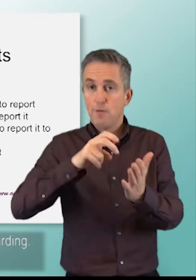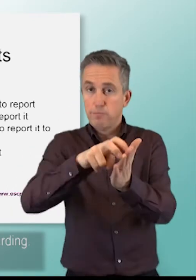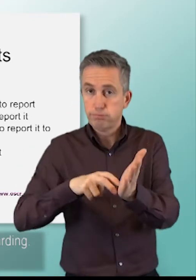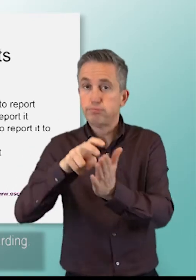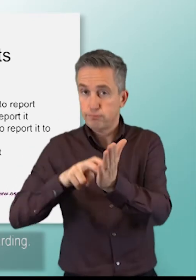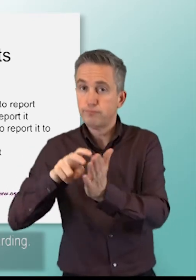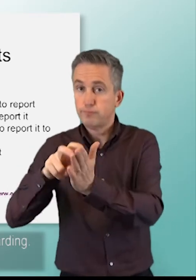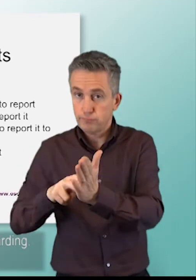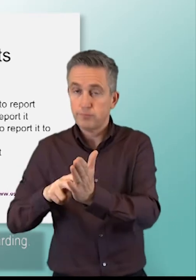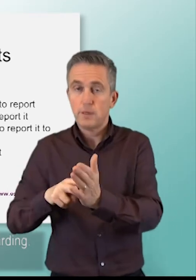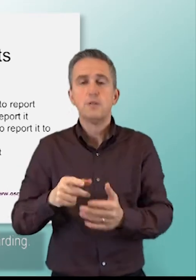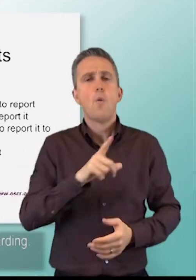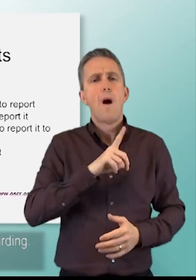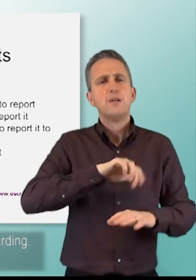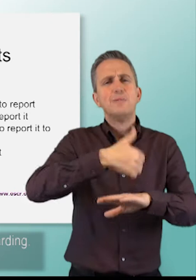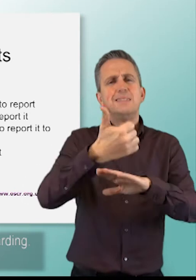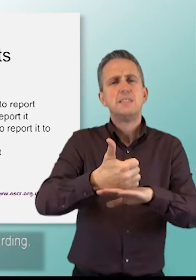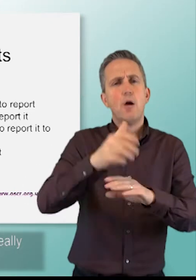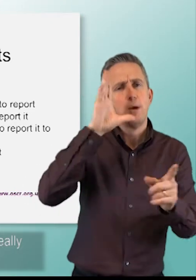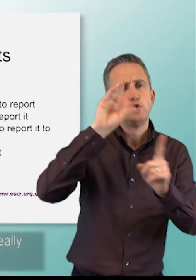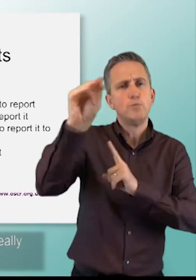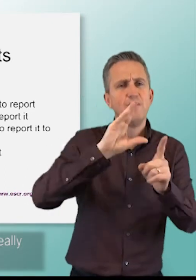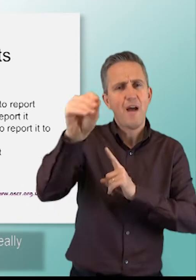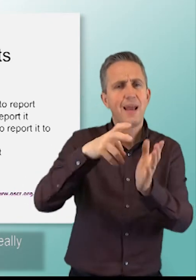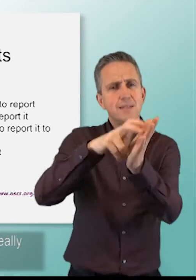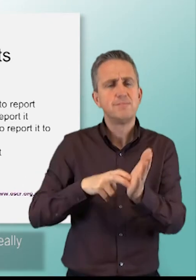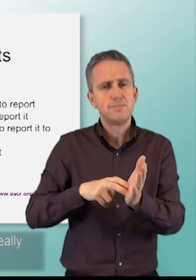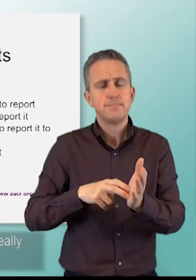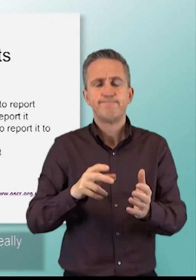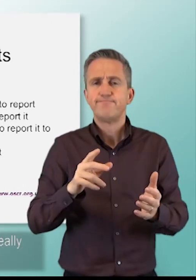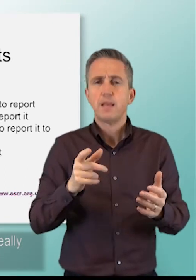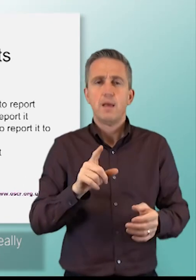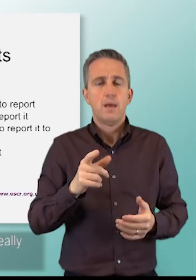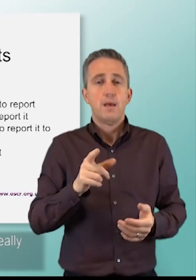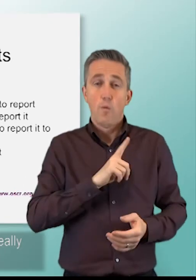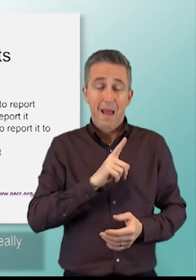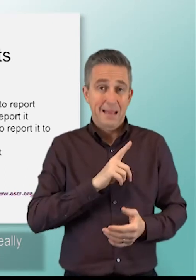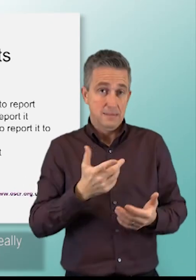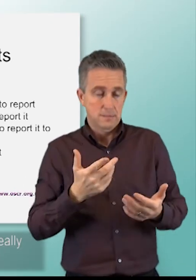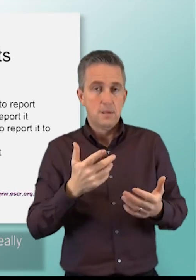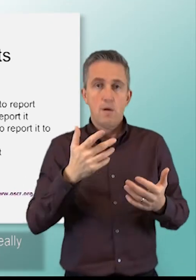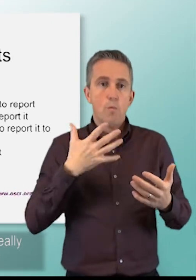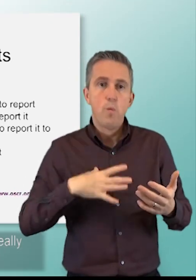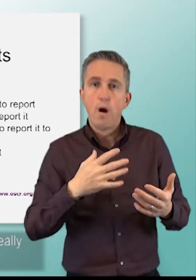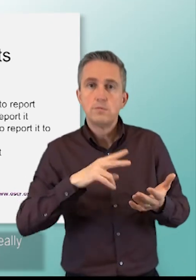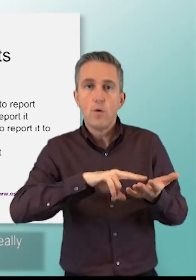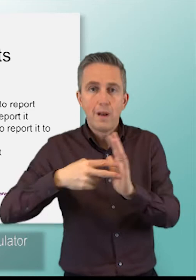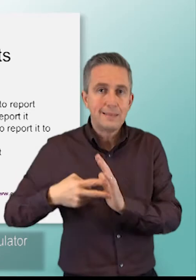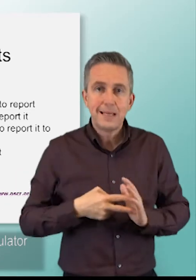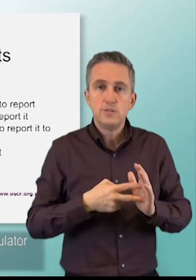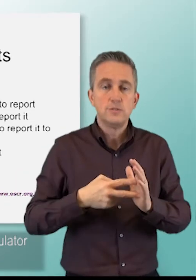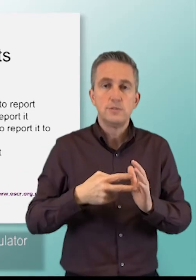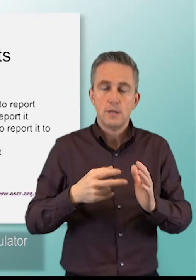safeguarding. But what is the regime and why is it there? Well, we started the regime because the idea was really that we wanted to get ahead of the problems. If we want to